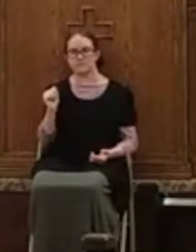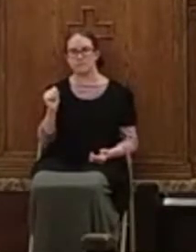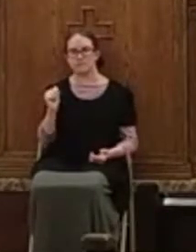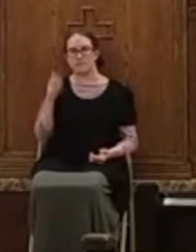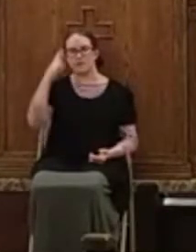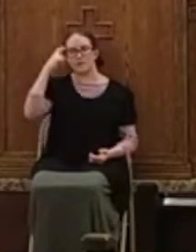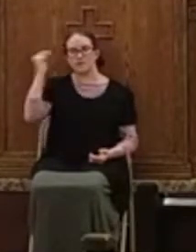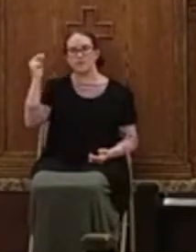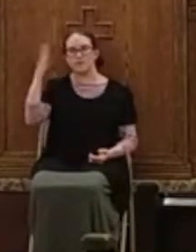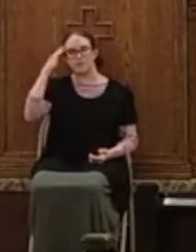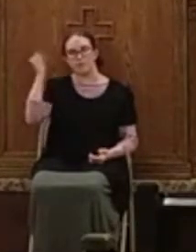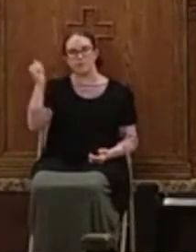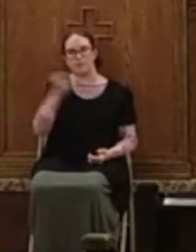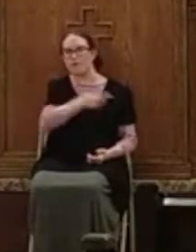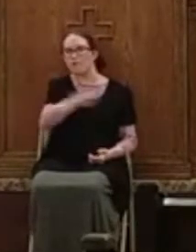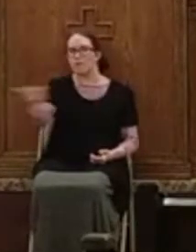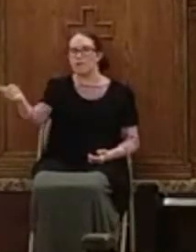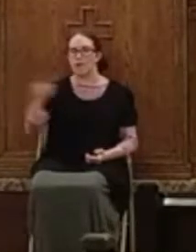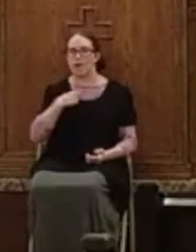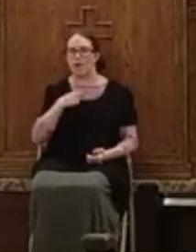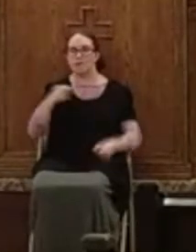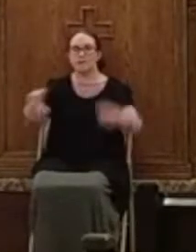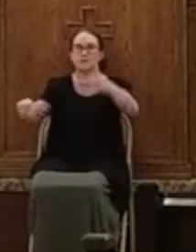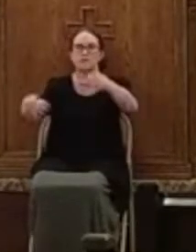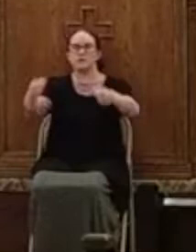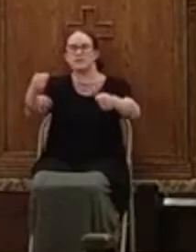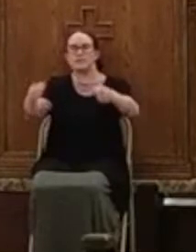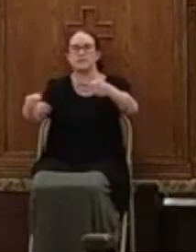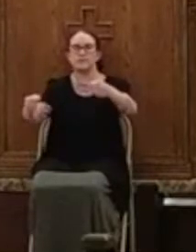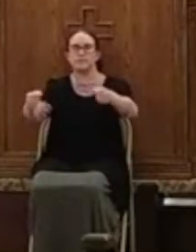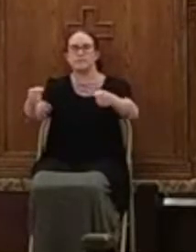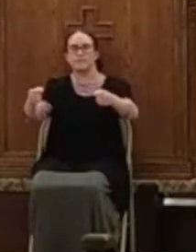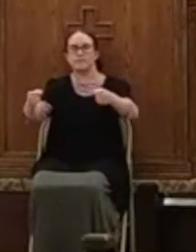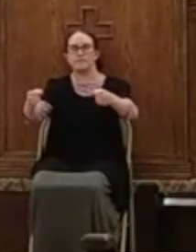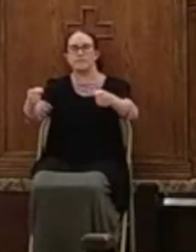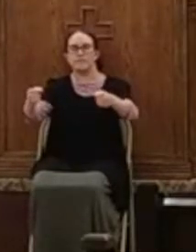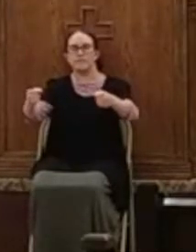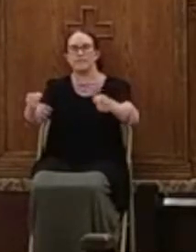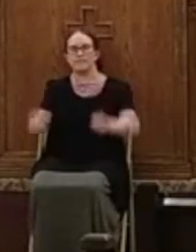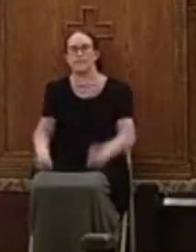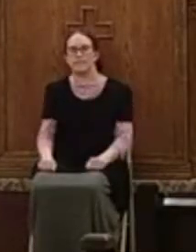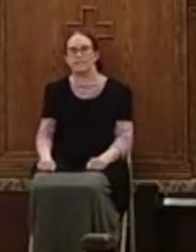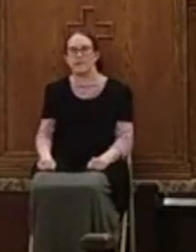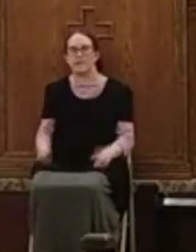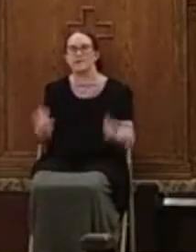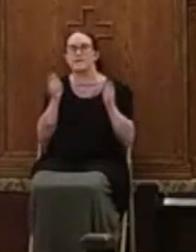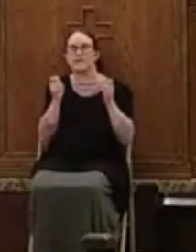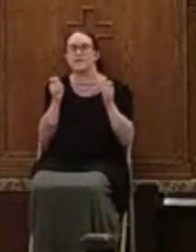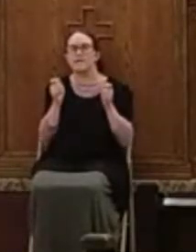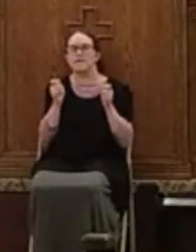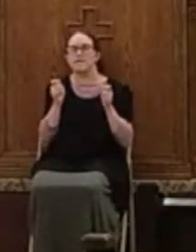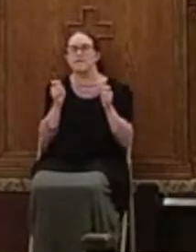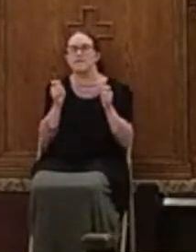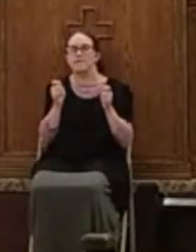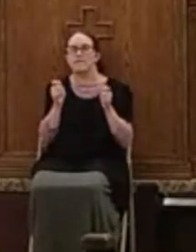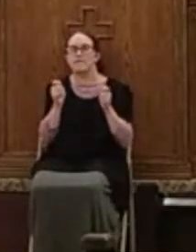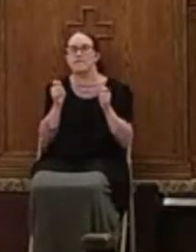That's the reason why you and I can be driving down the highway and all of a sudden